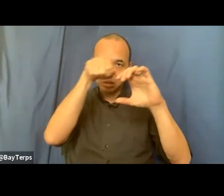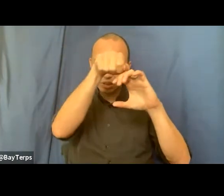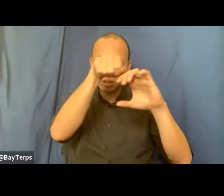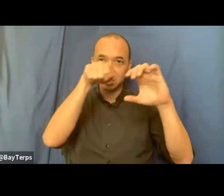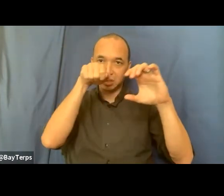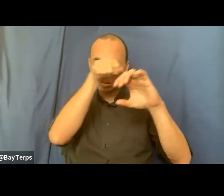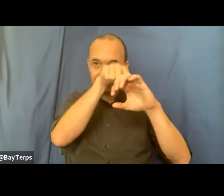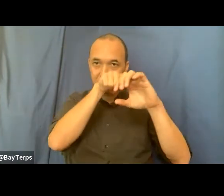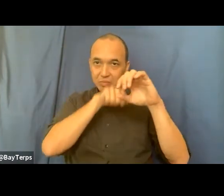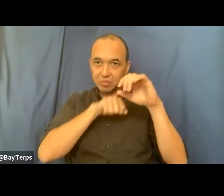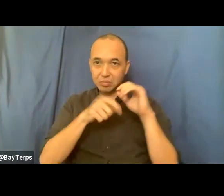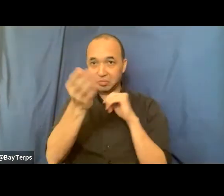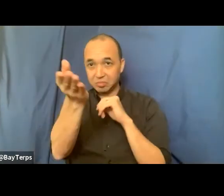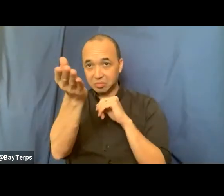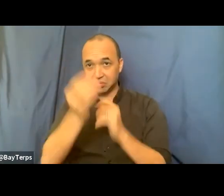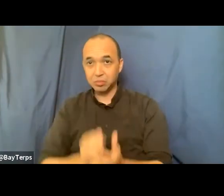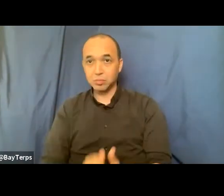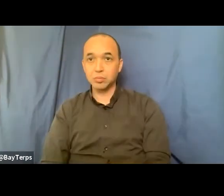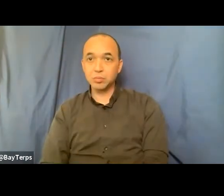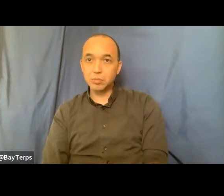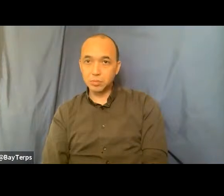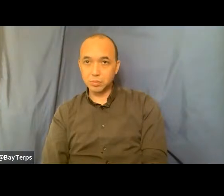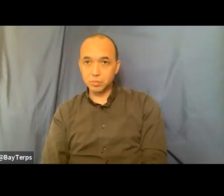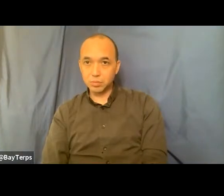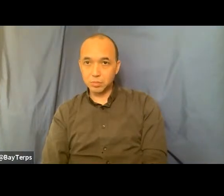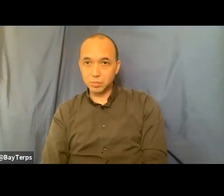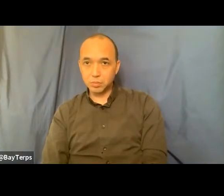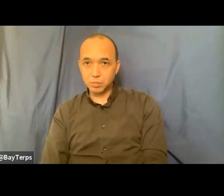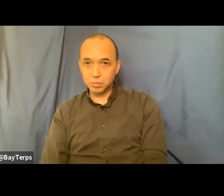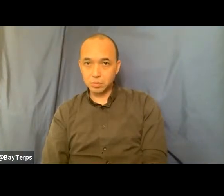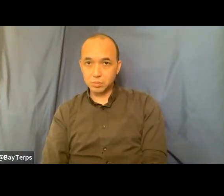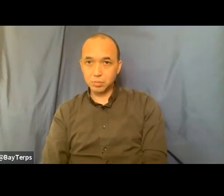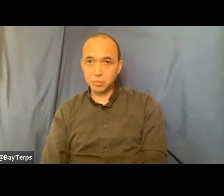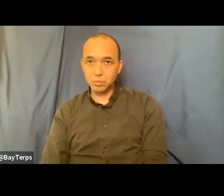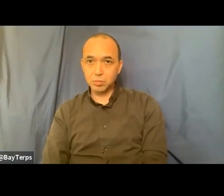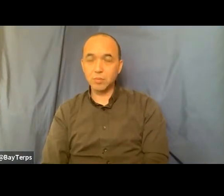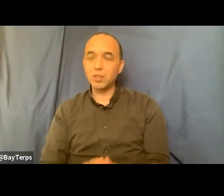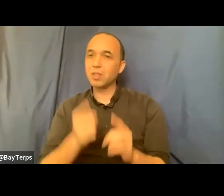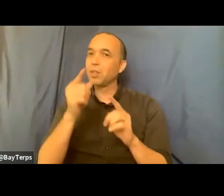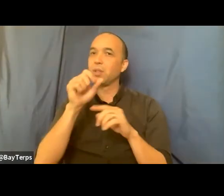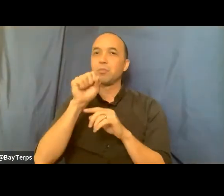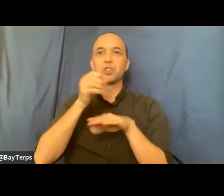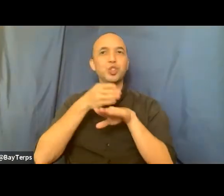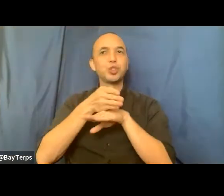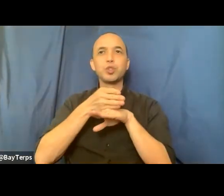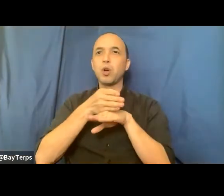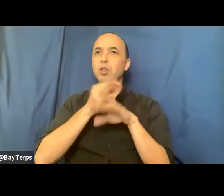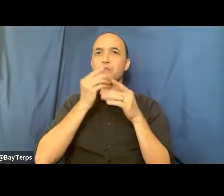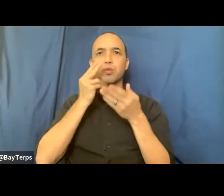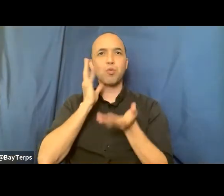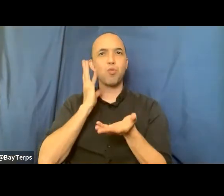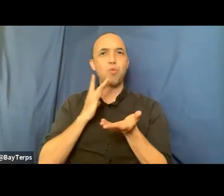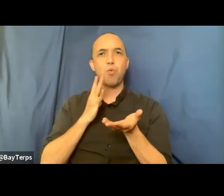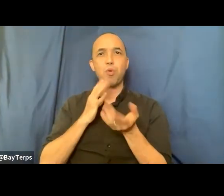And now we go in like this. And, you know, these saws are great, but they're kind of a